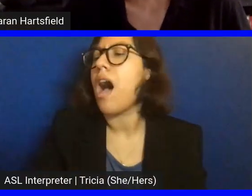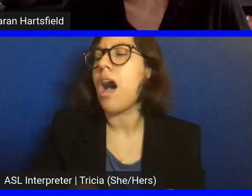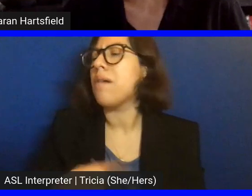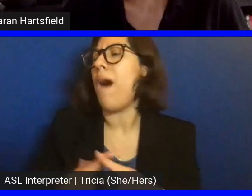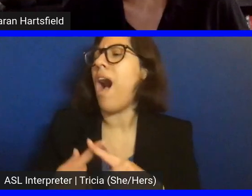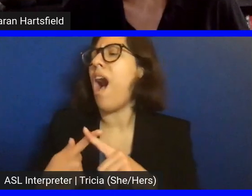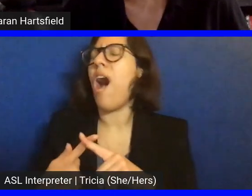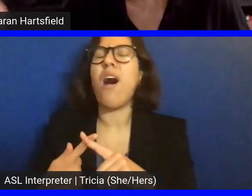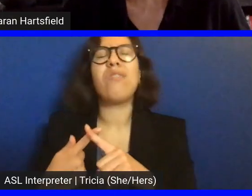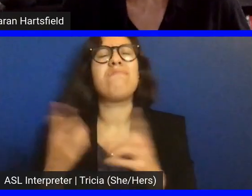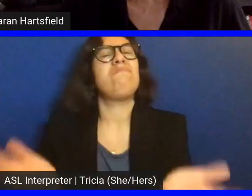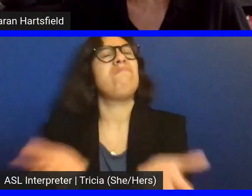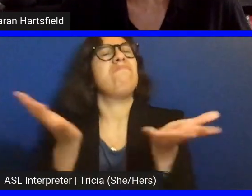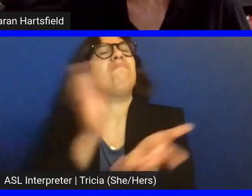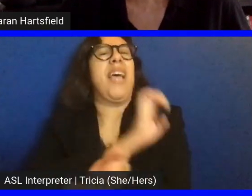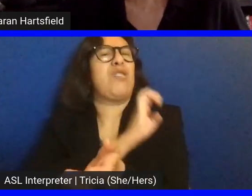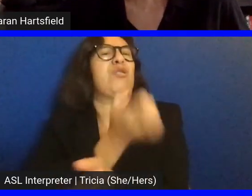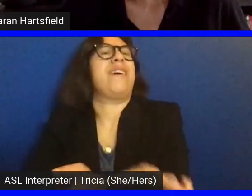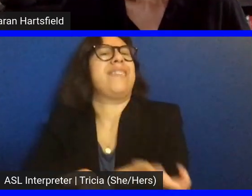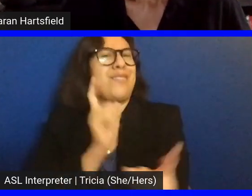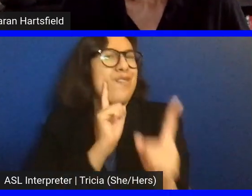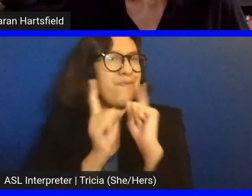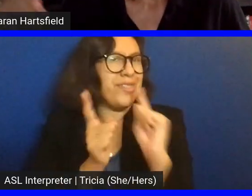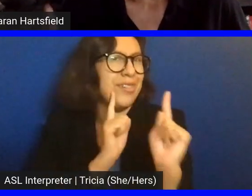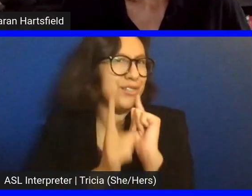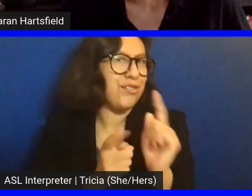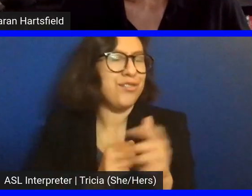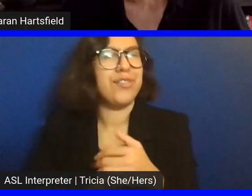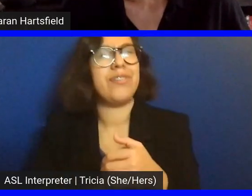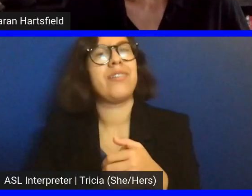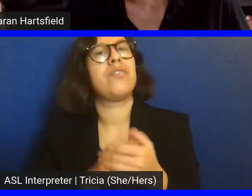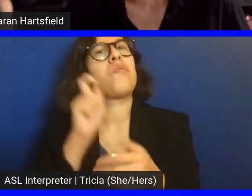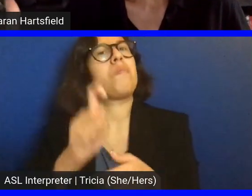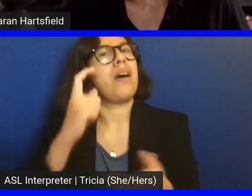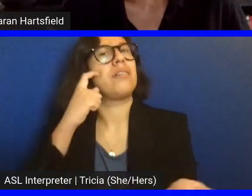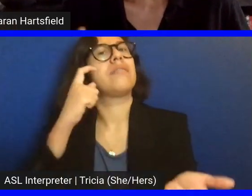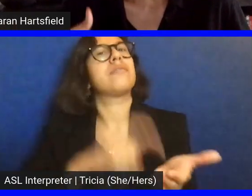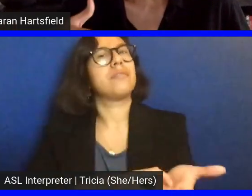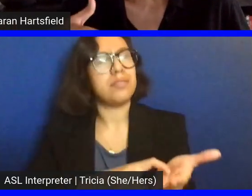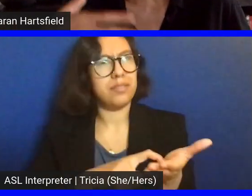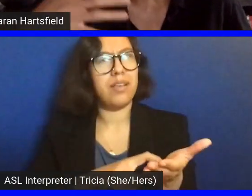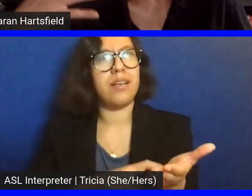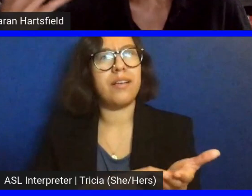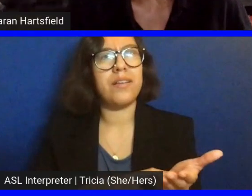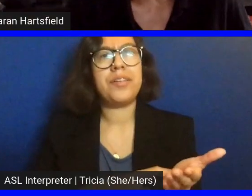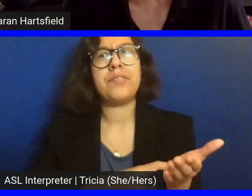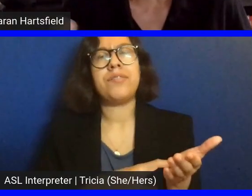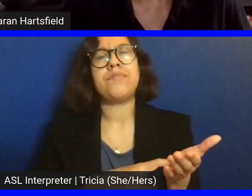re-energizing the conversation. It's worth noting that, you know,